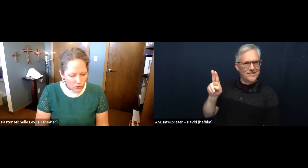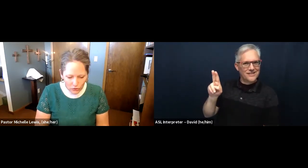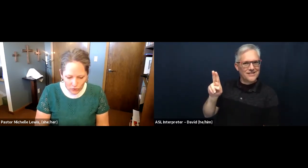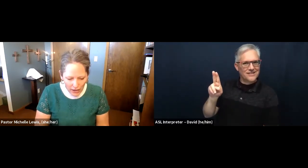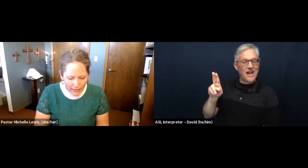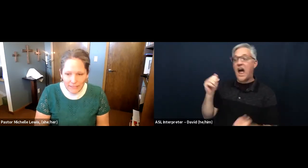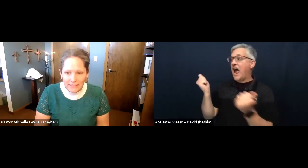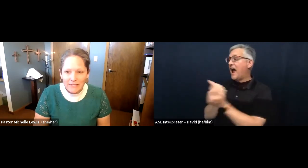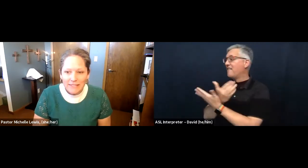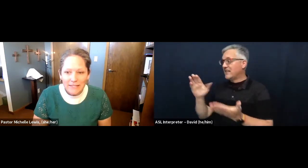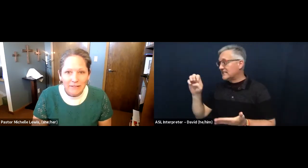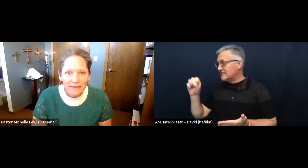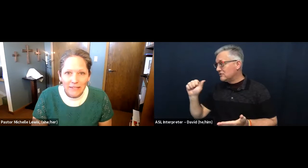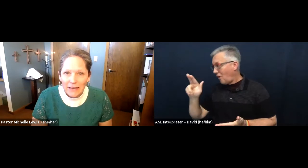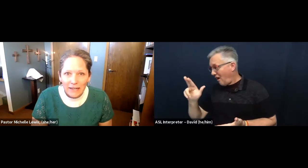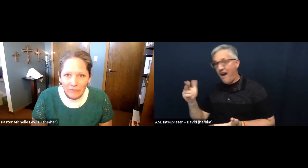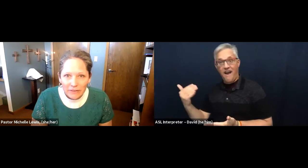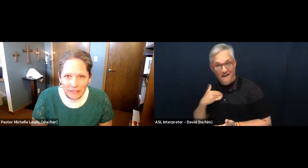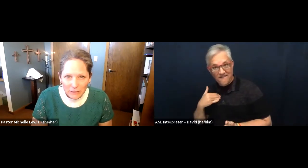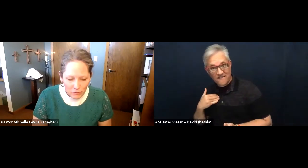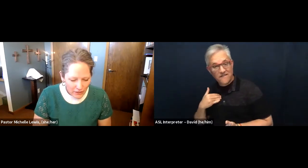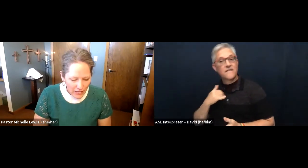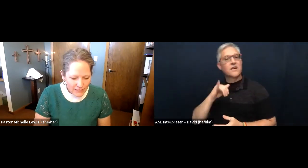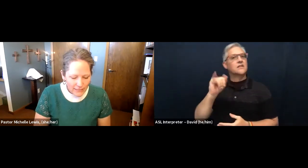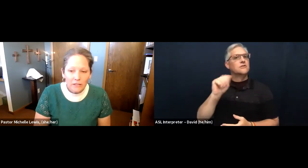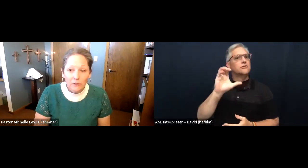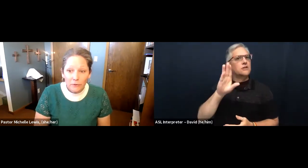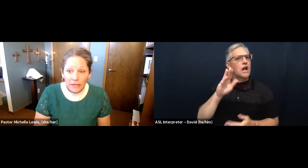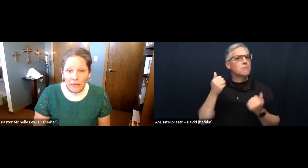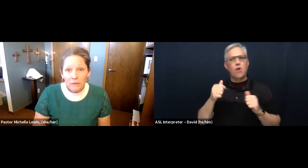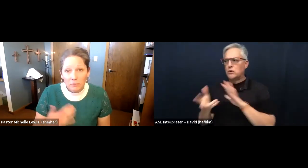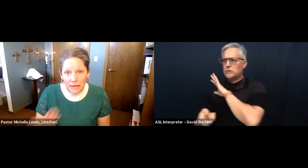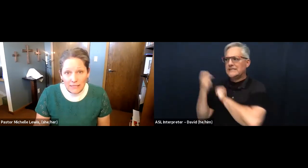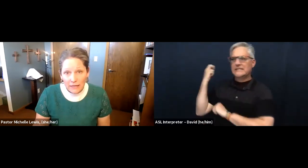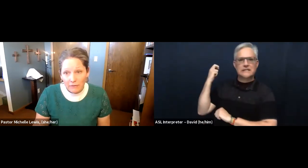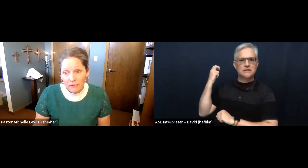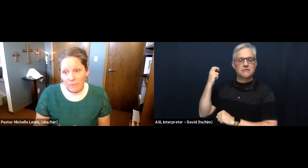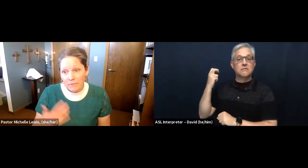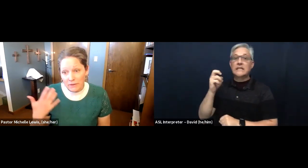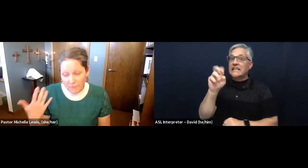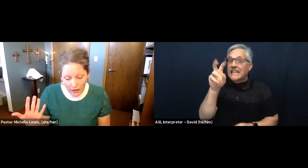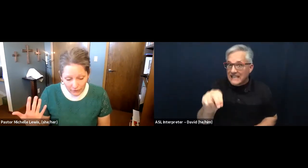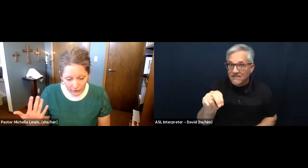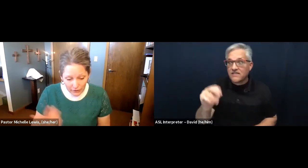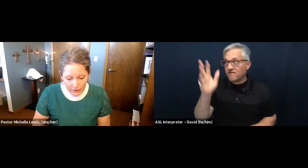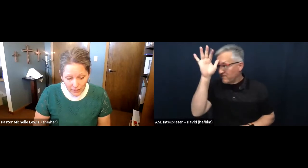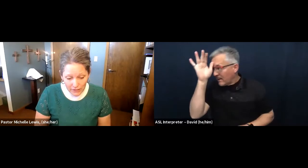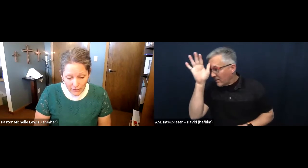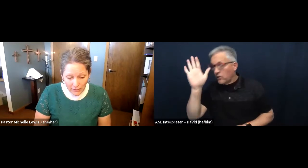He's trying to steal everything his brother has, including the blessing from the